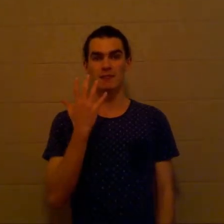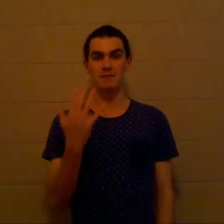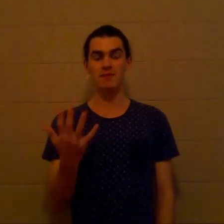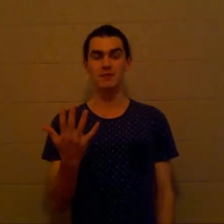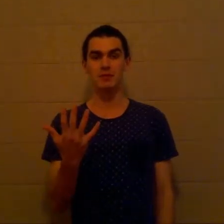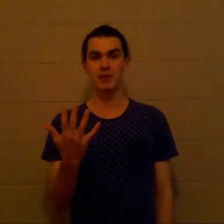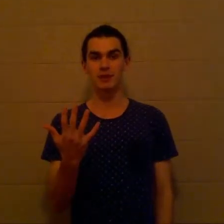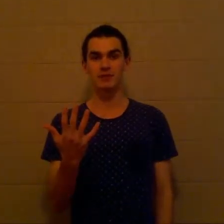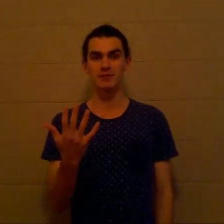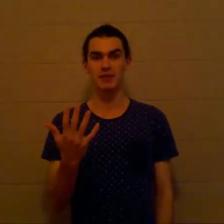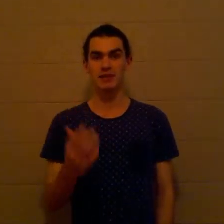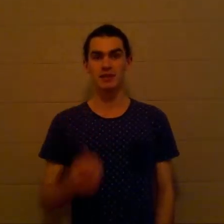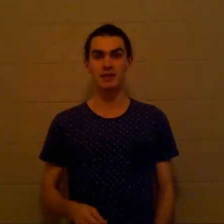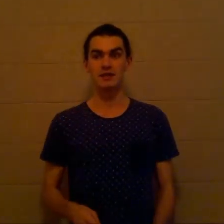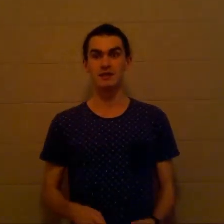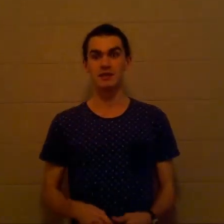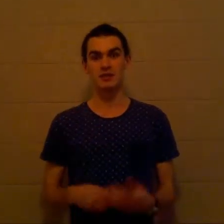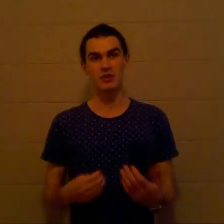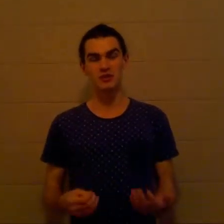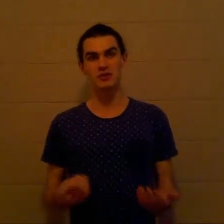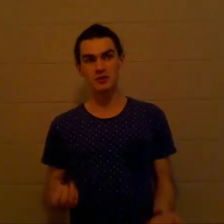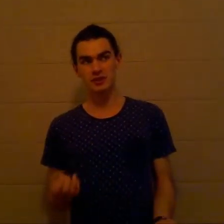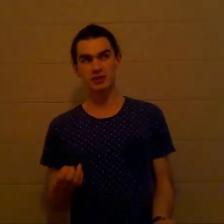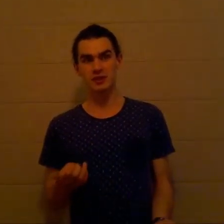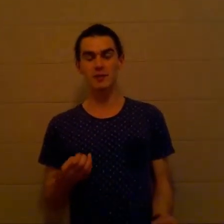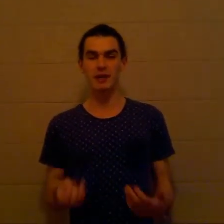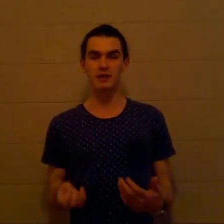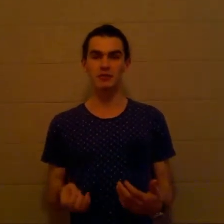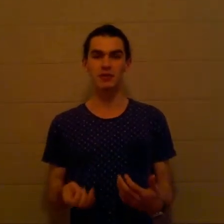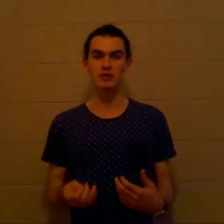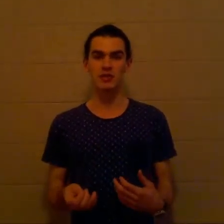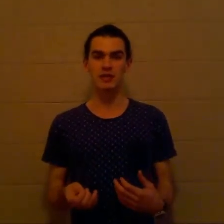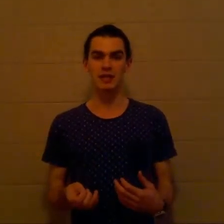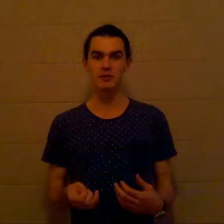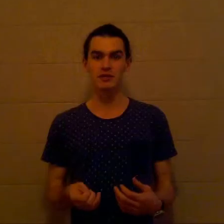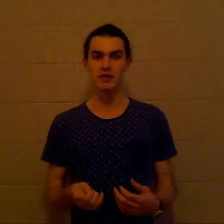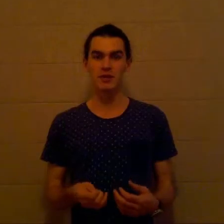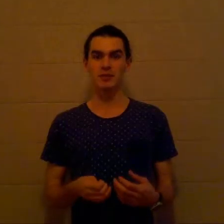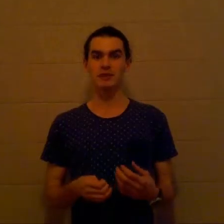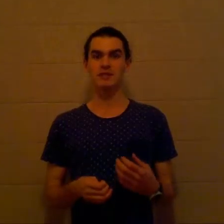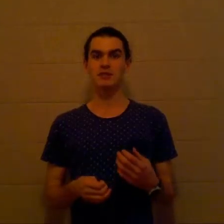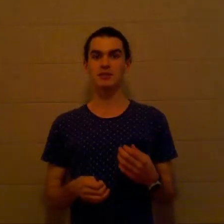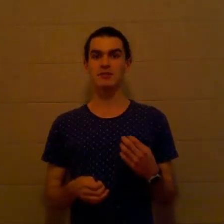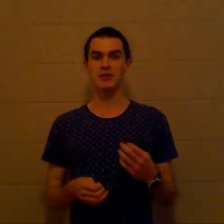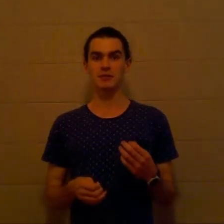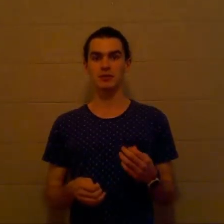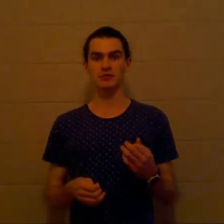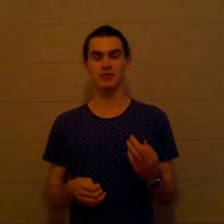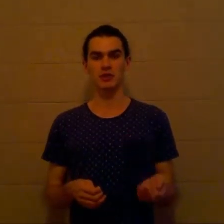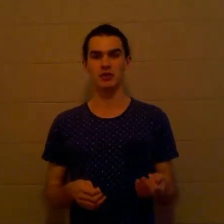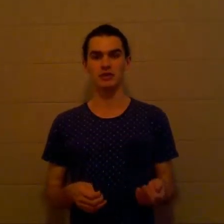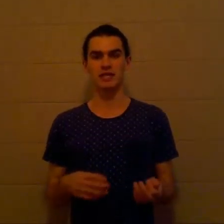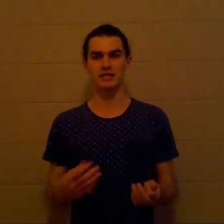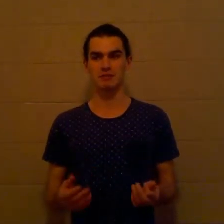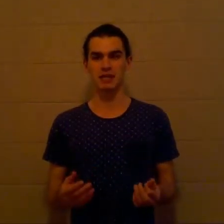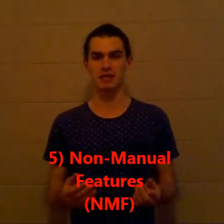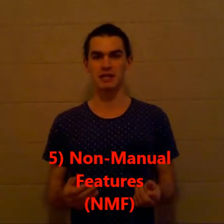The fifth parameter is not strictly a part of the Auslan language, but it still is very important for giving context and meaning. And